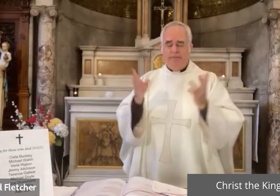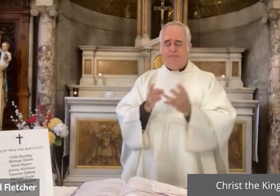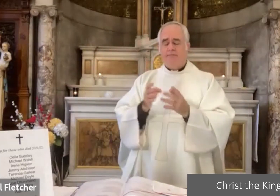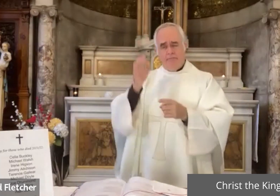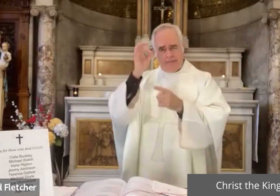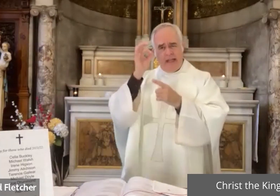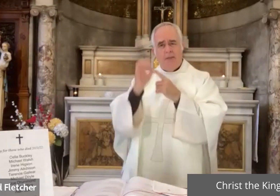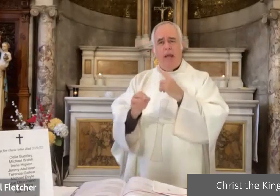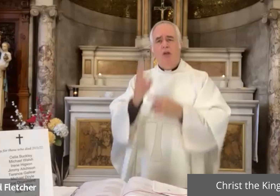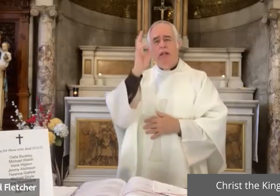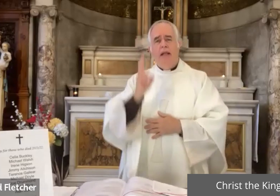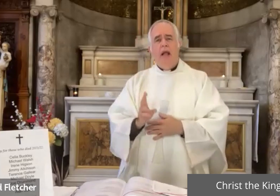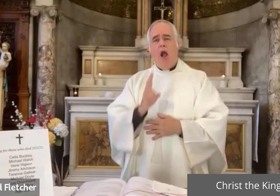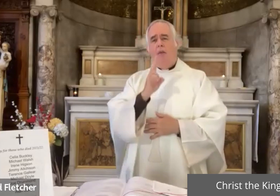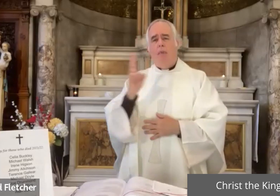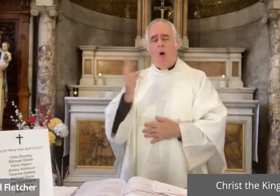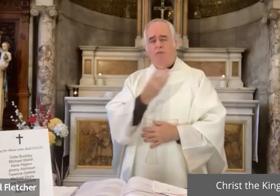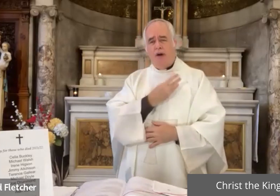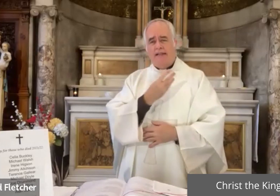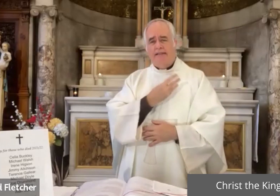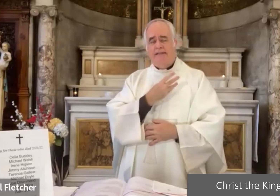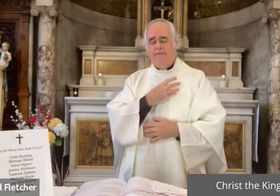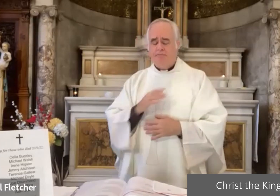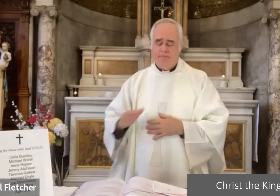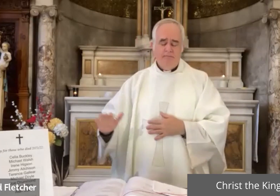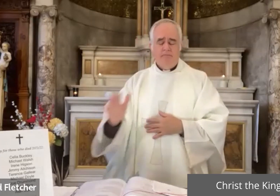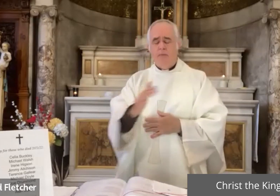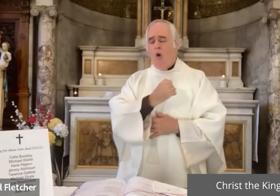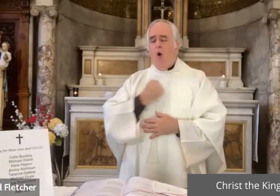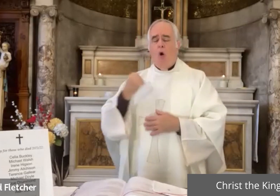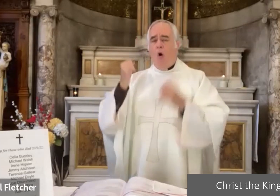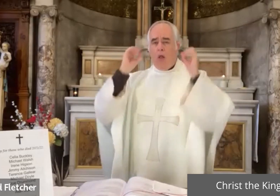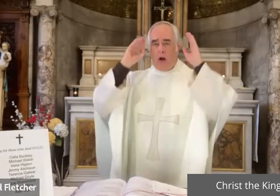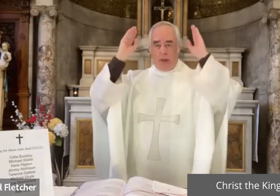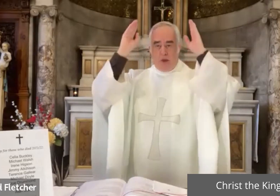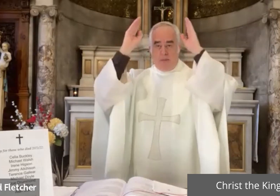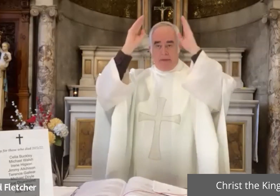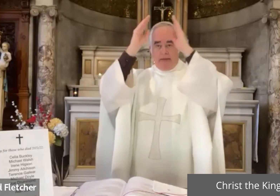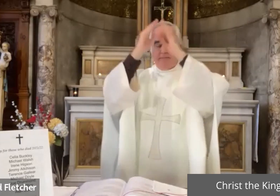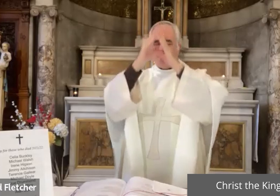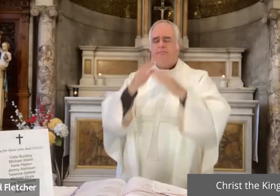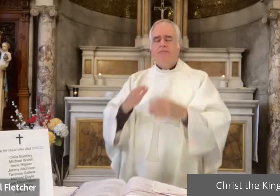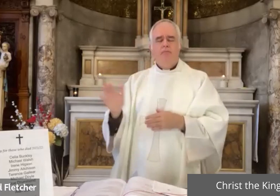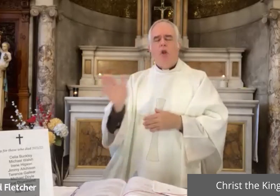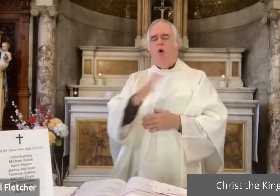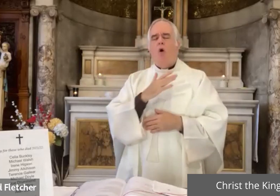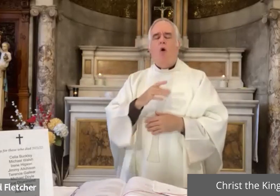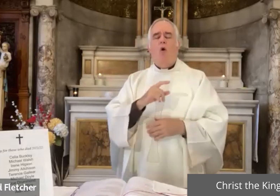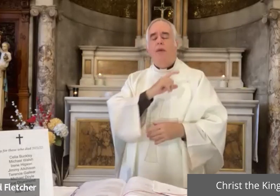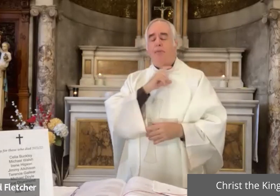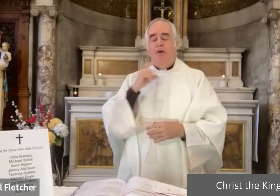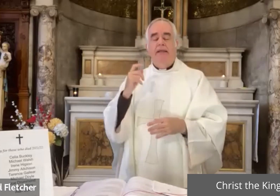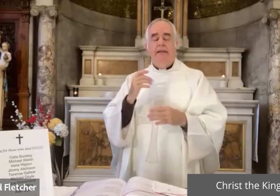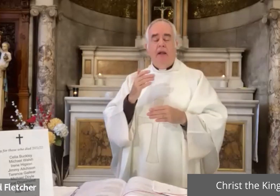world, especially Pope Francis, all our bishops, and